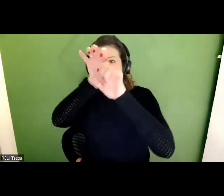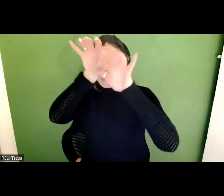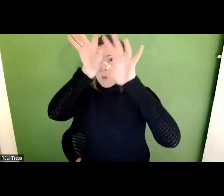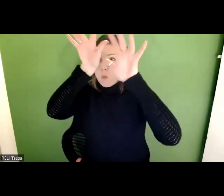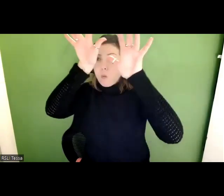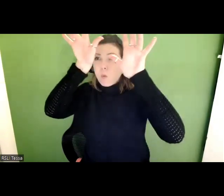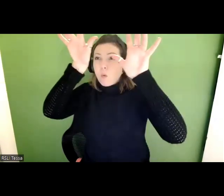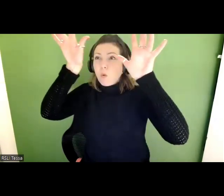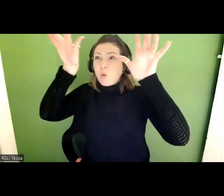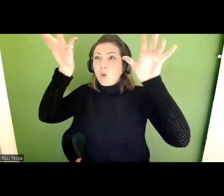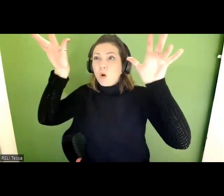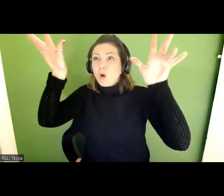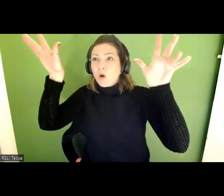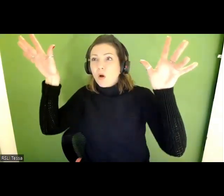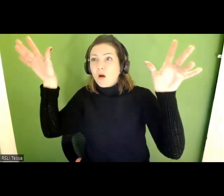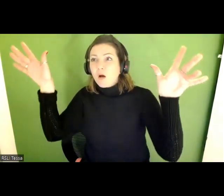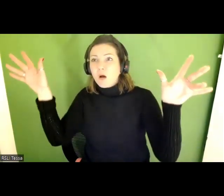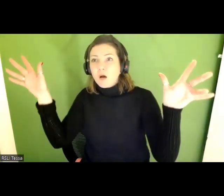concealed in granite.